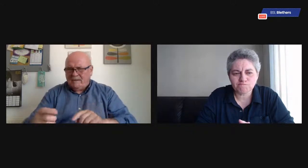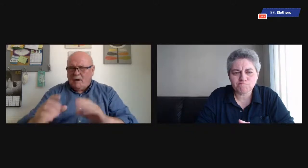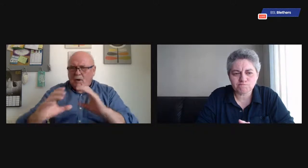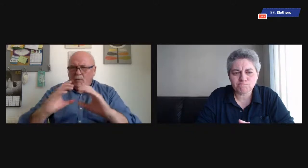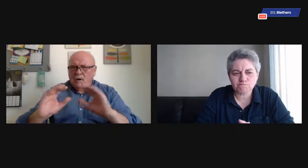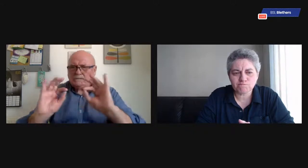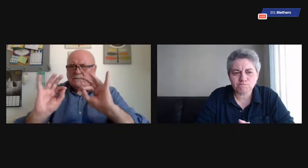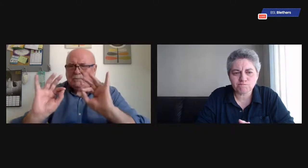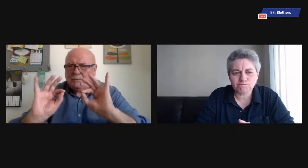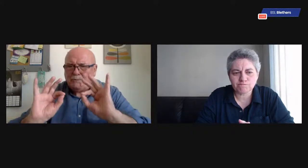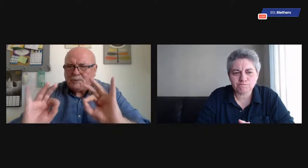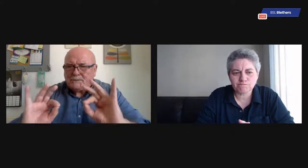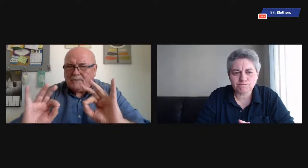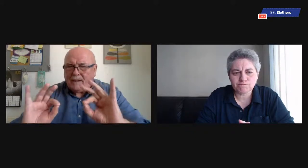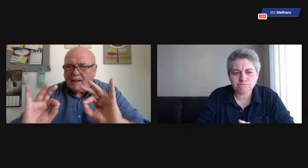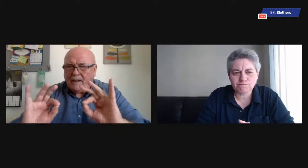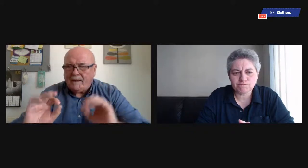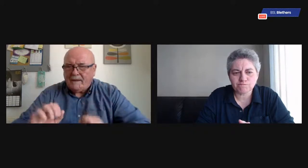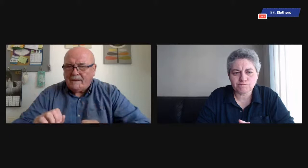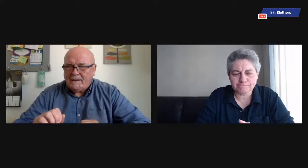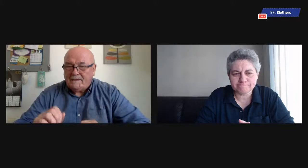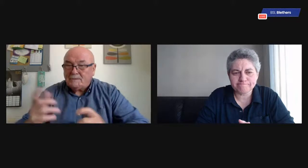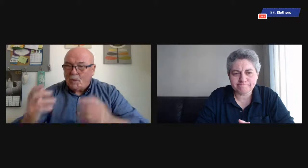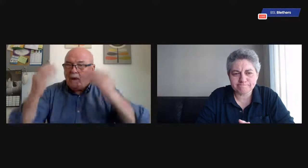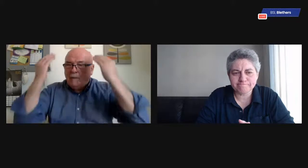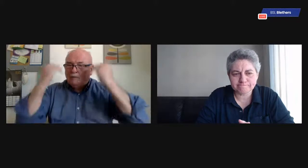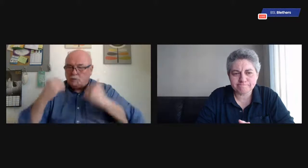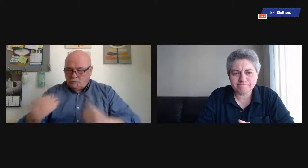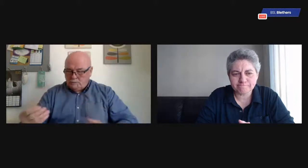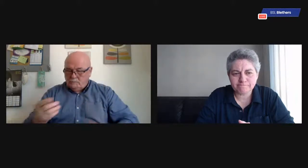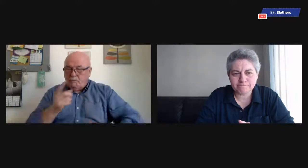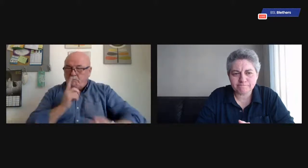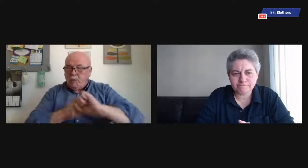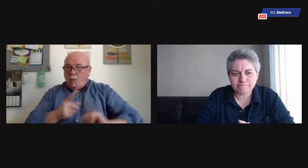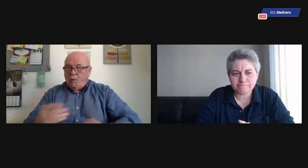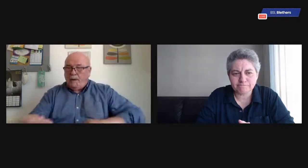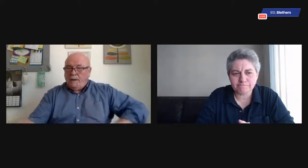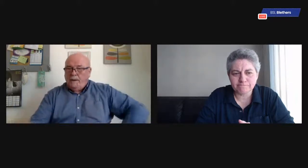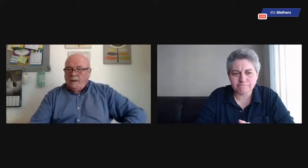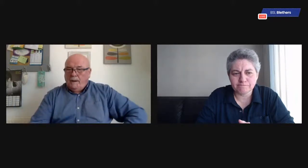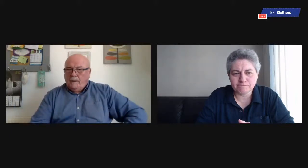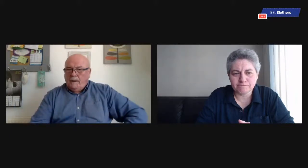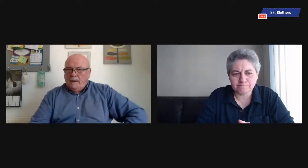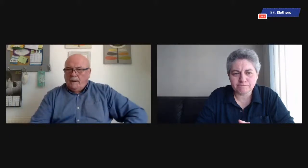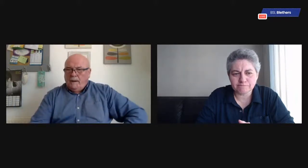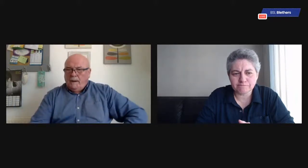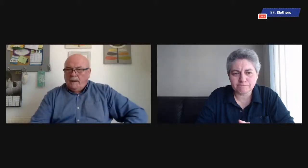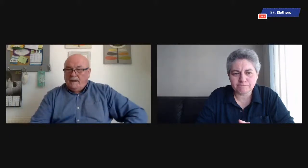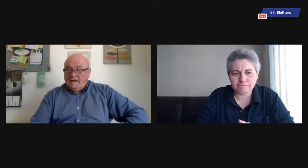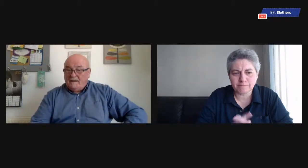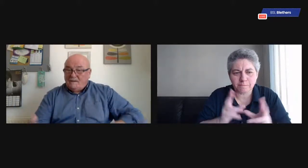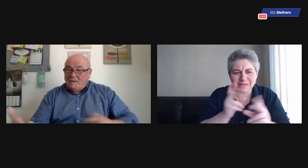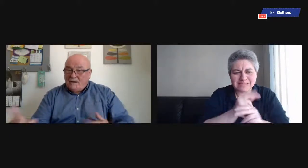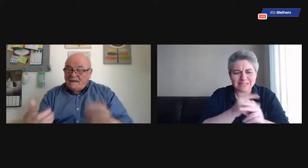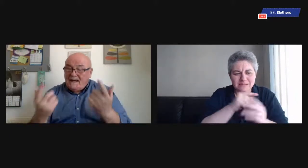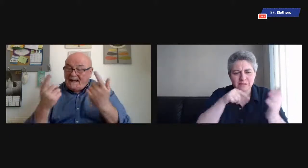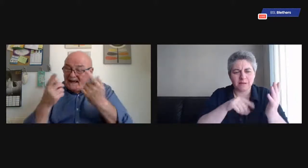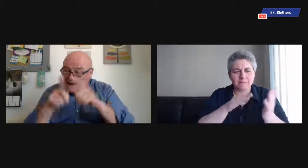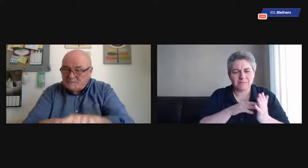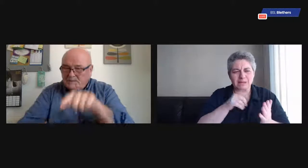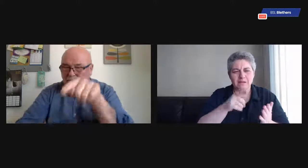the absolute opposite of that. The communication is absolutely superb. And then the judge will see that and go, okay, a